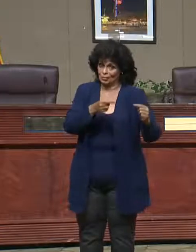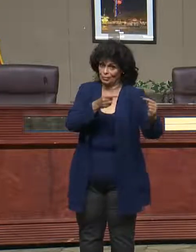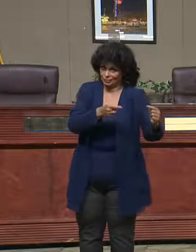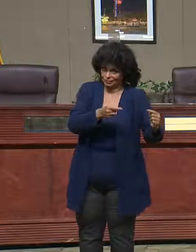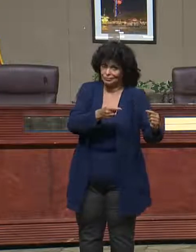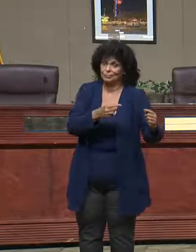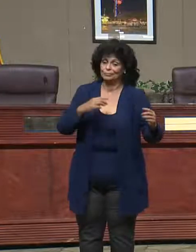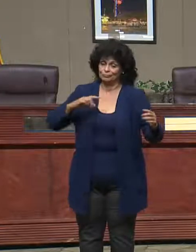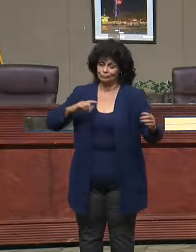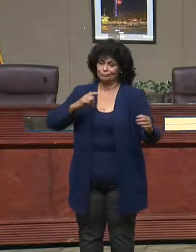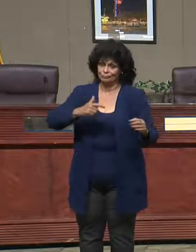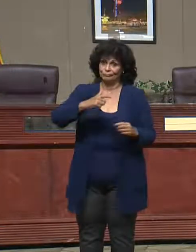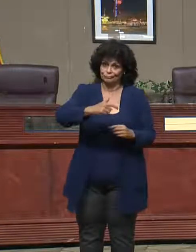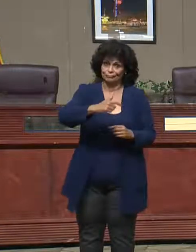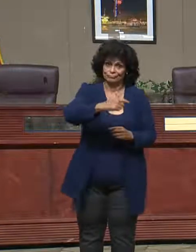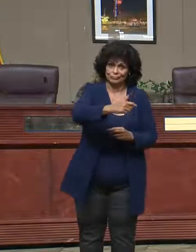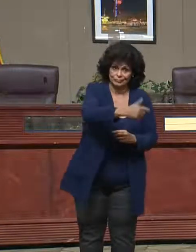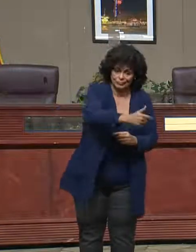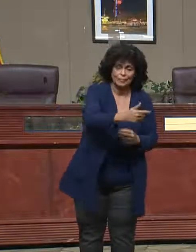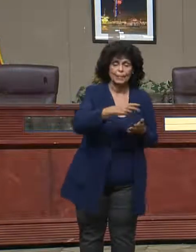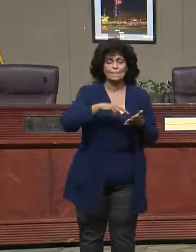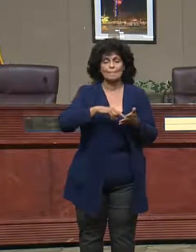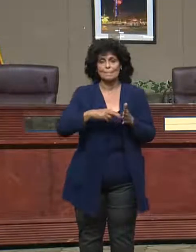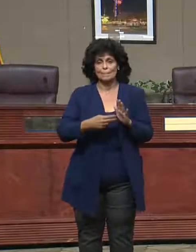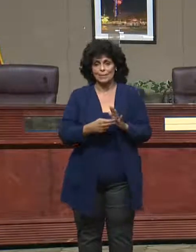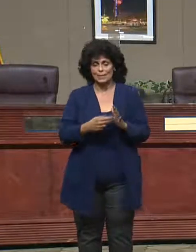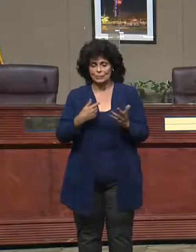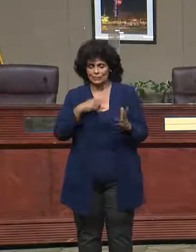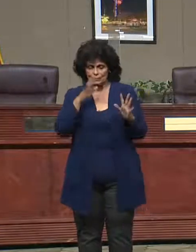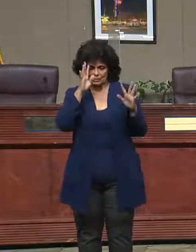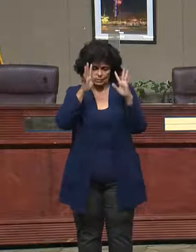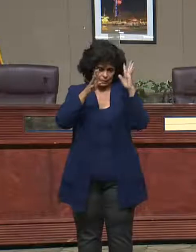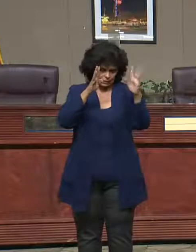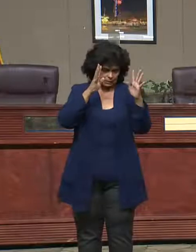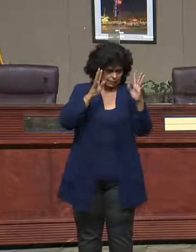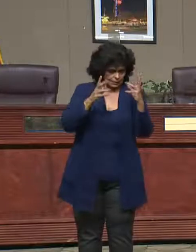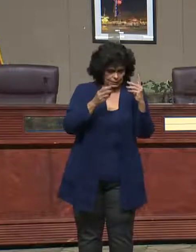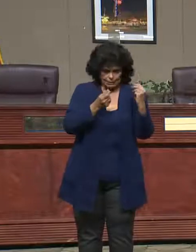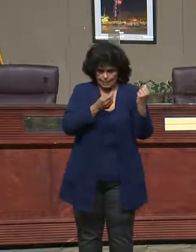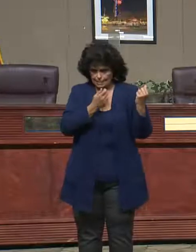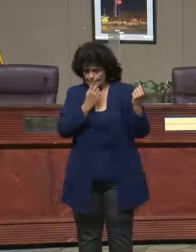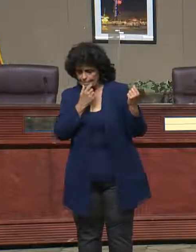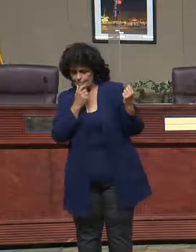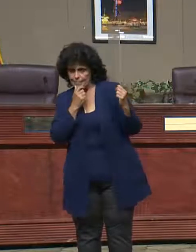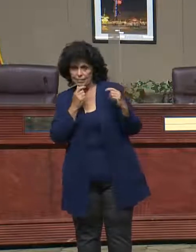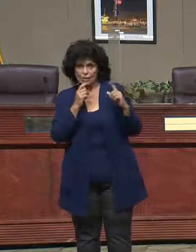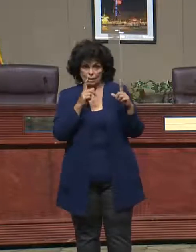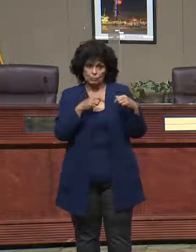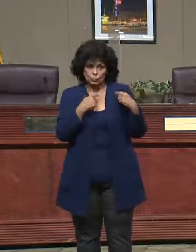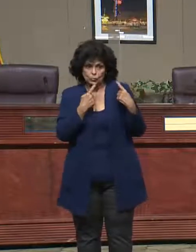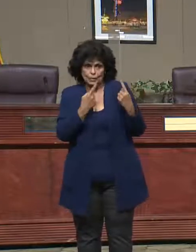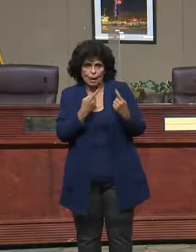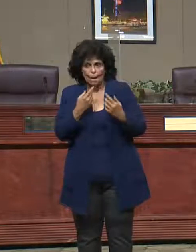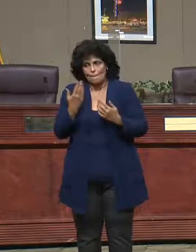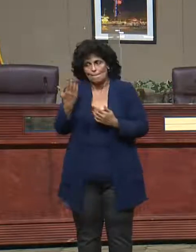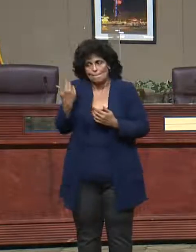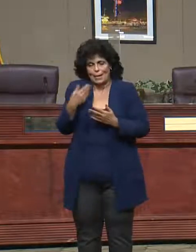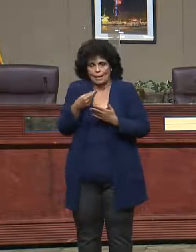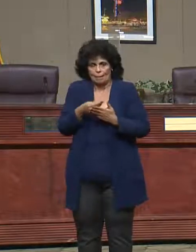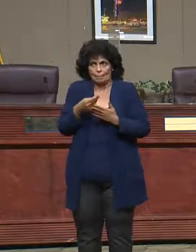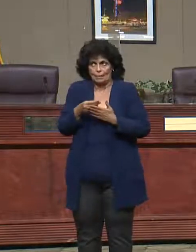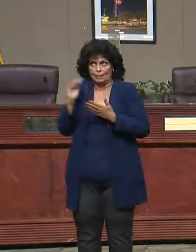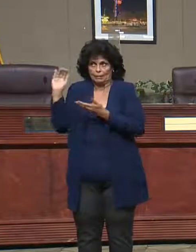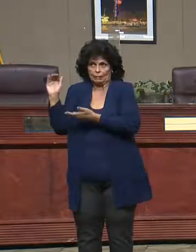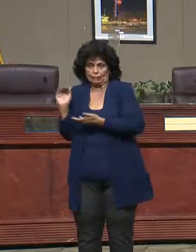help through the creativity that we have demonstrated over time with the funds that we have been